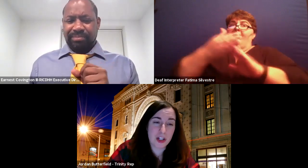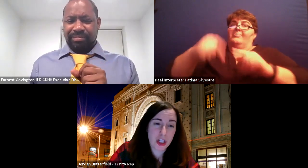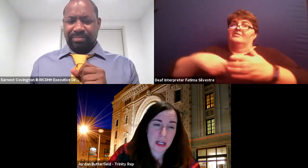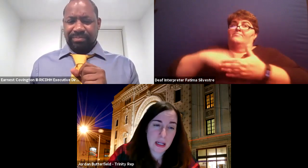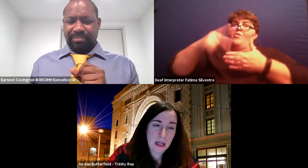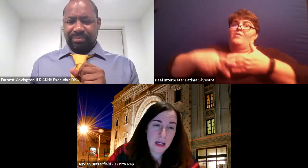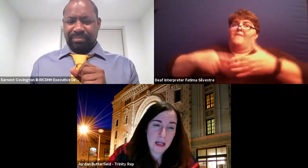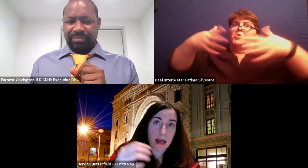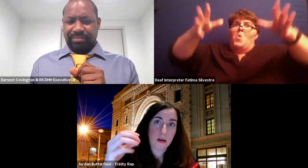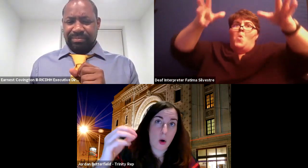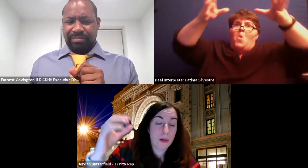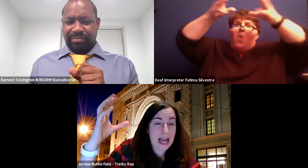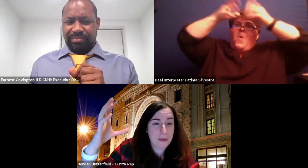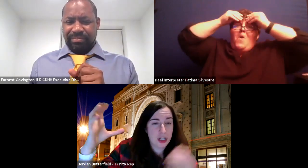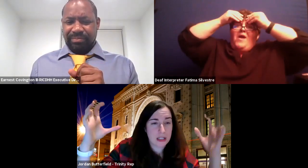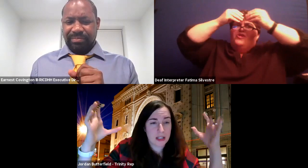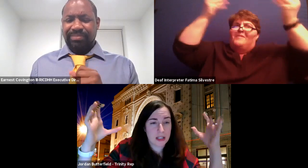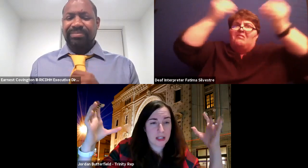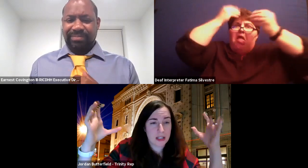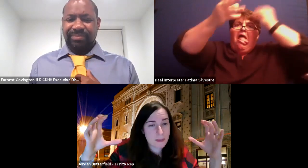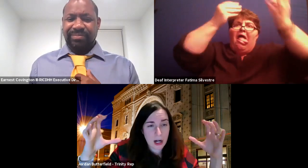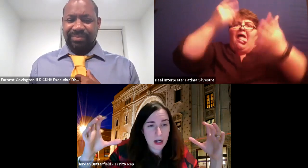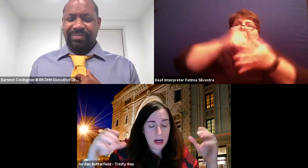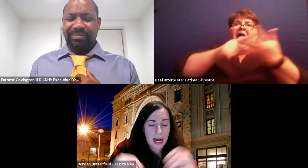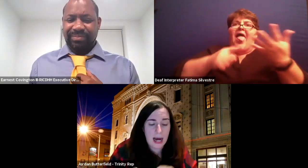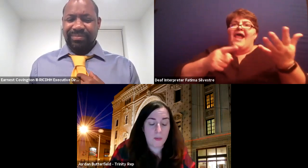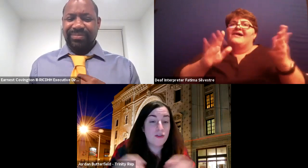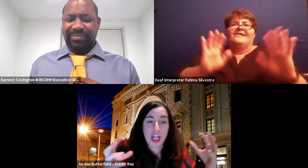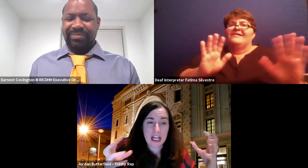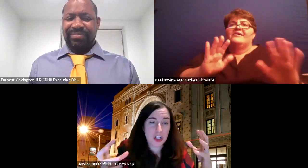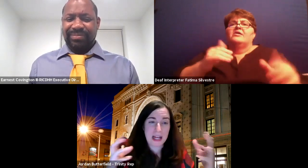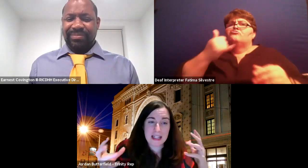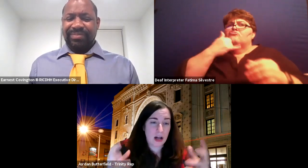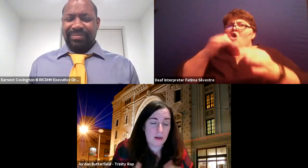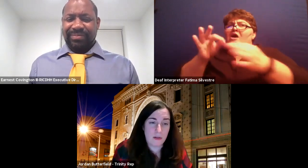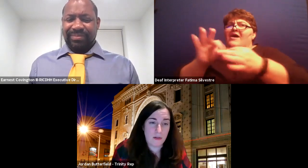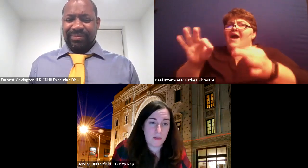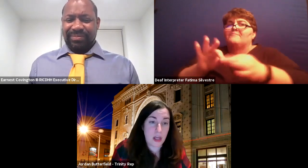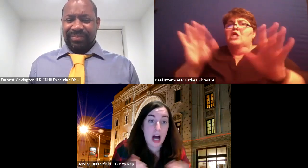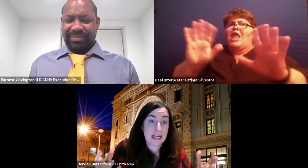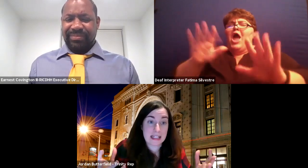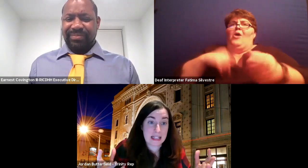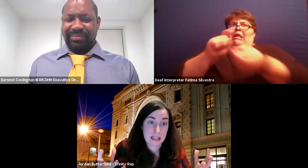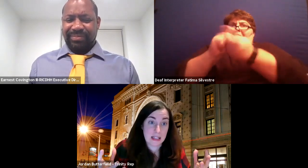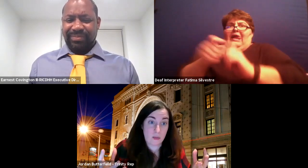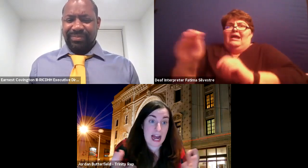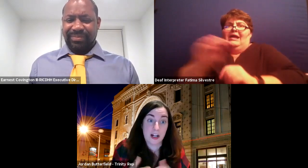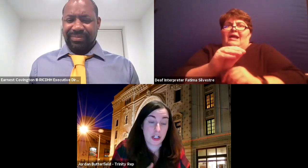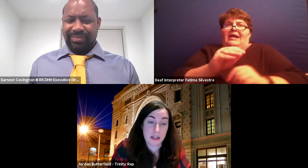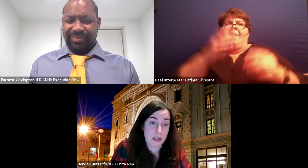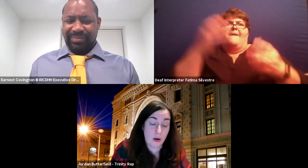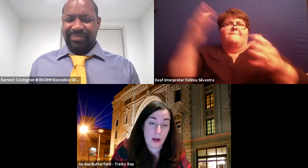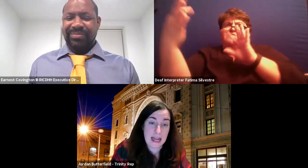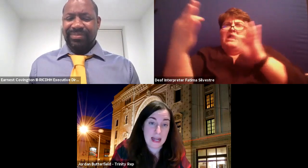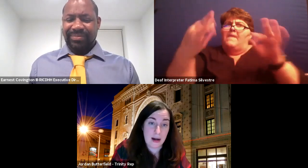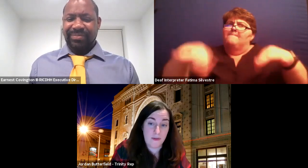to position the open captioning screens better. We've changed based on the audience's